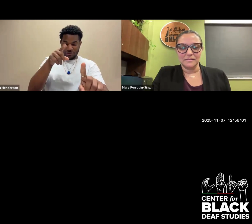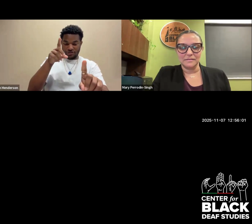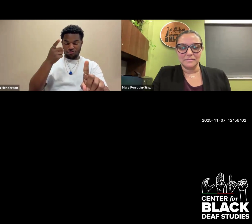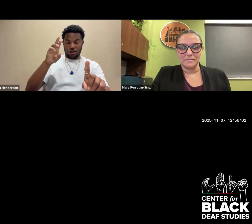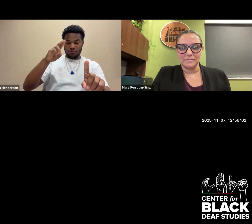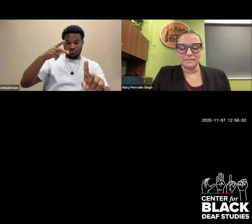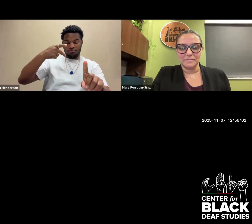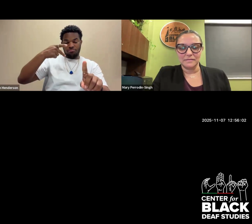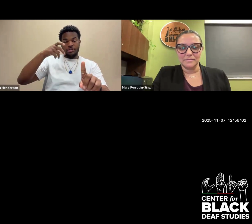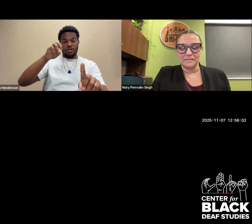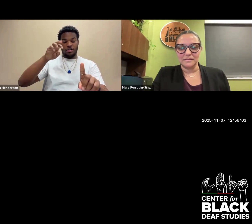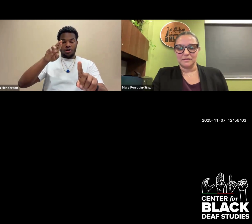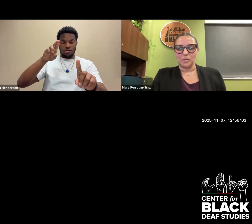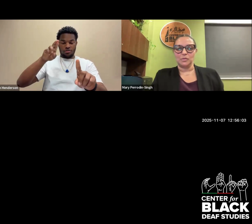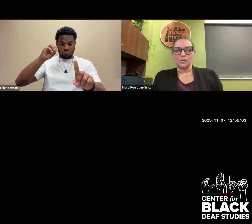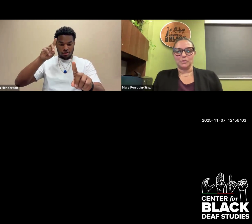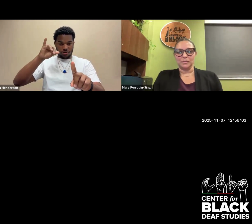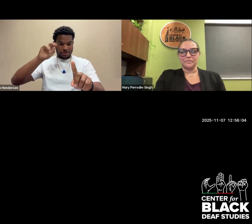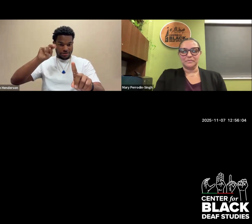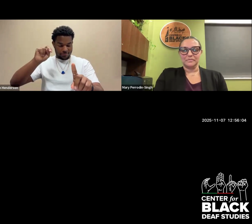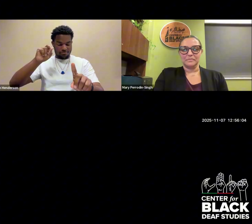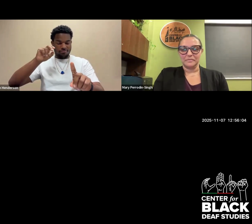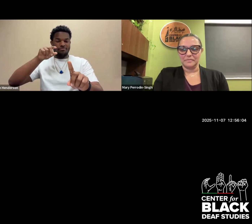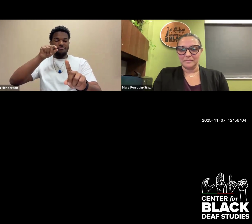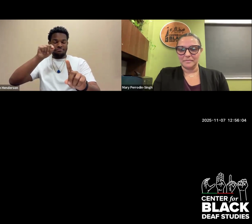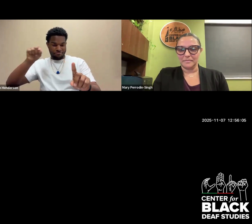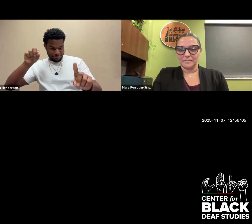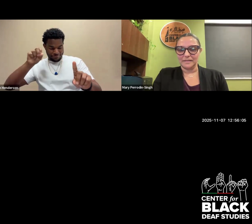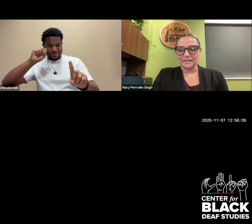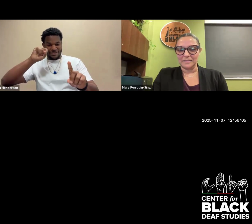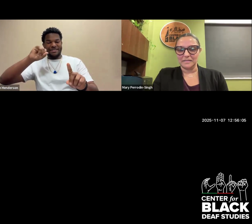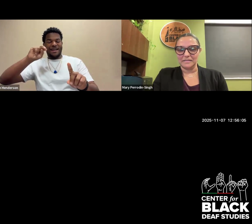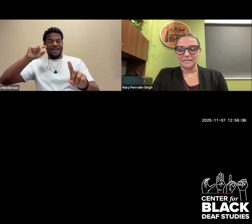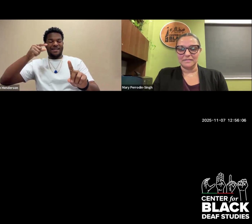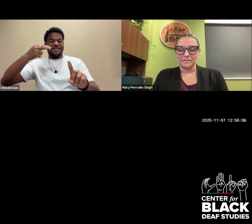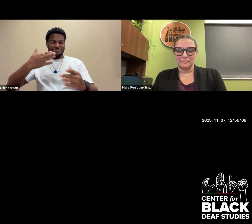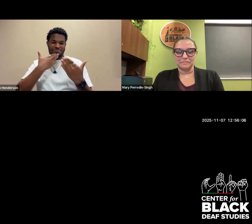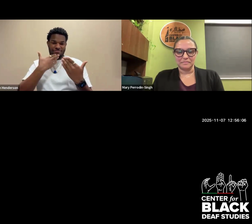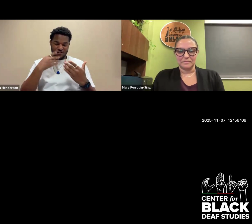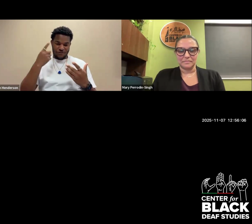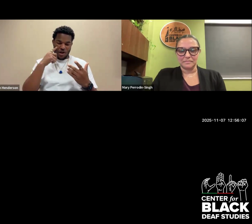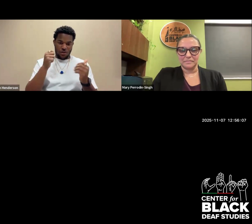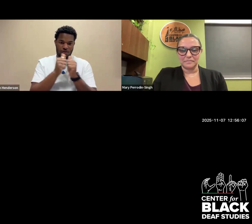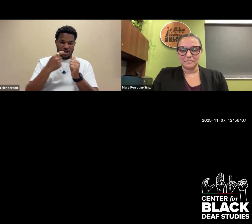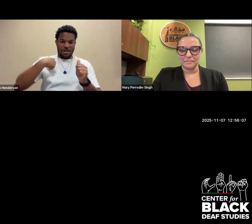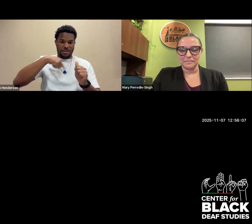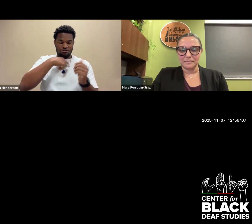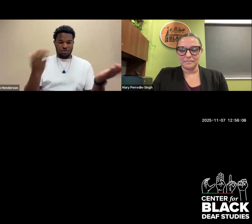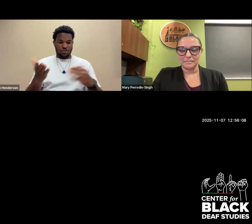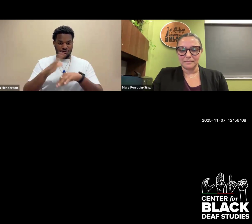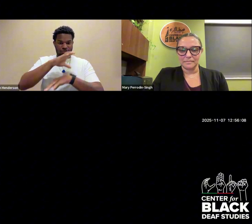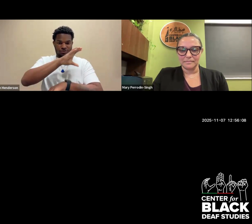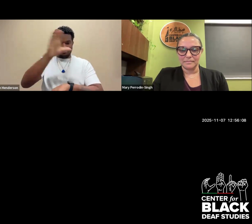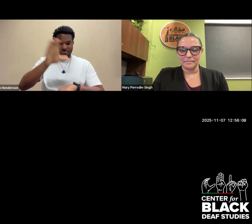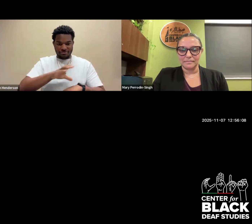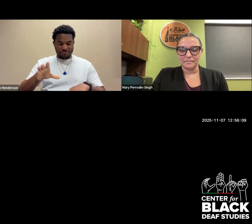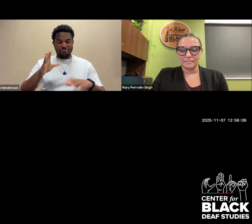cultural experience there. Jovan here. Thank you so much, Dr. Perrodin-Singh, for joining